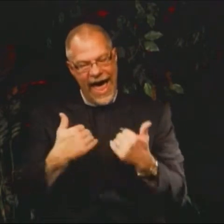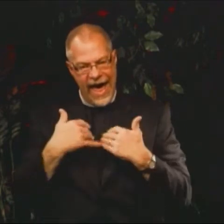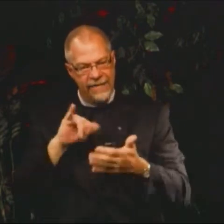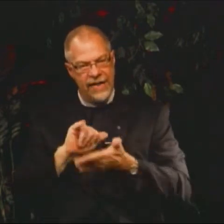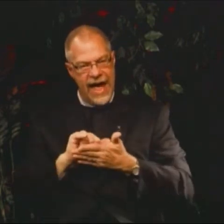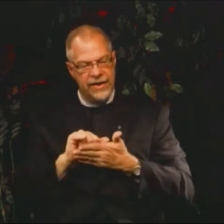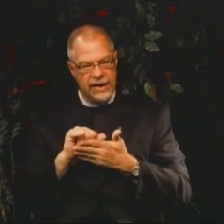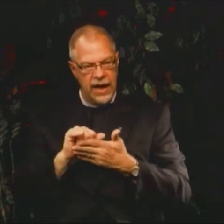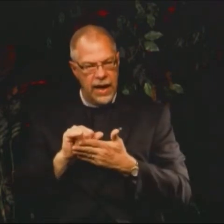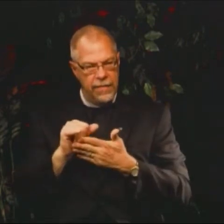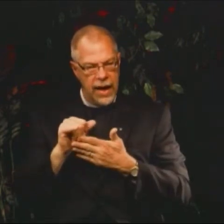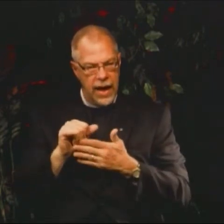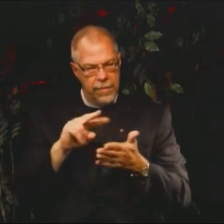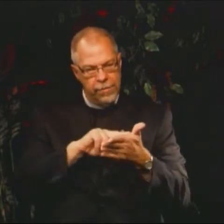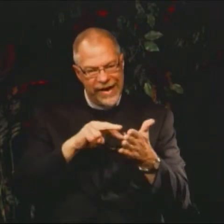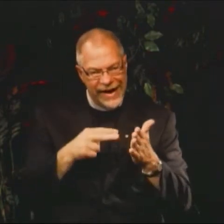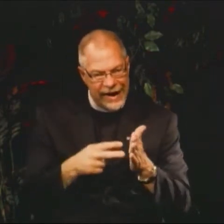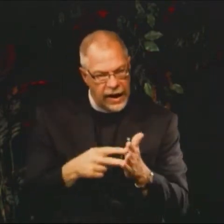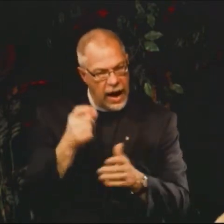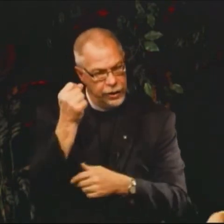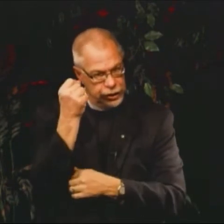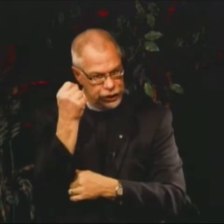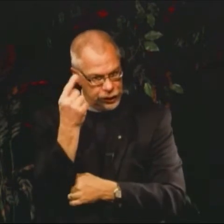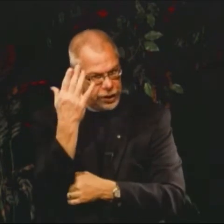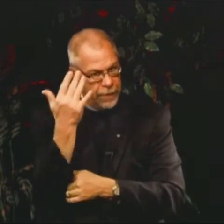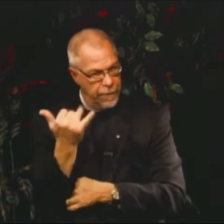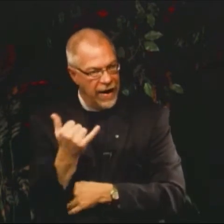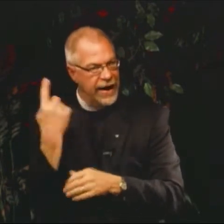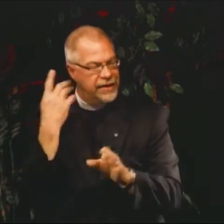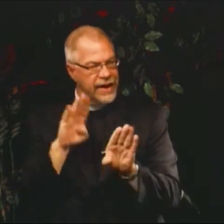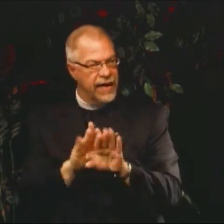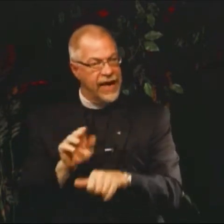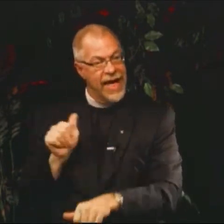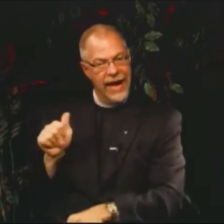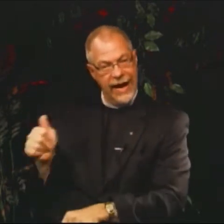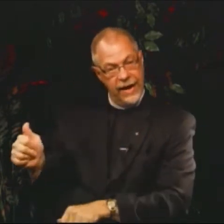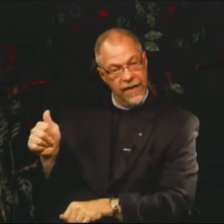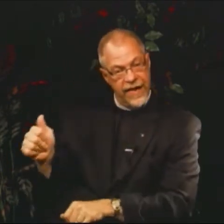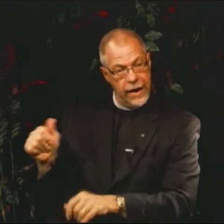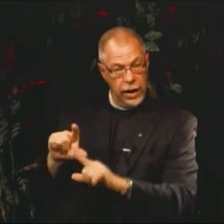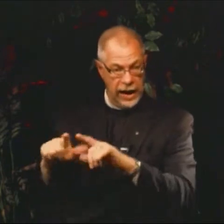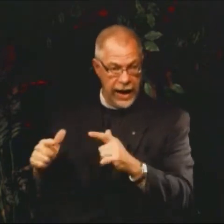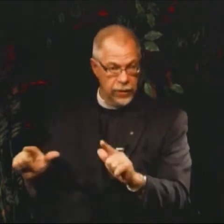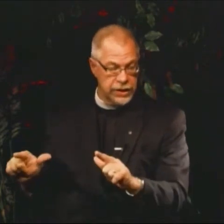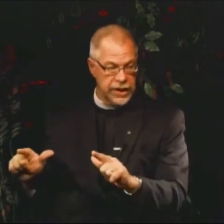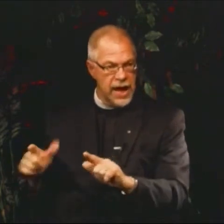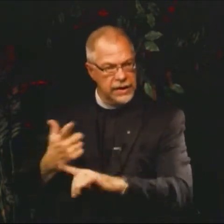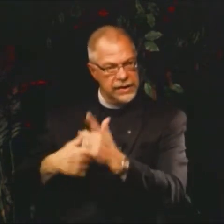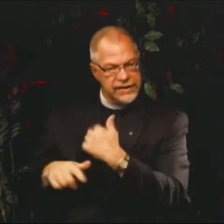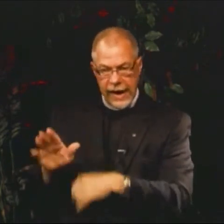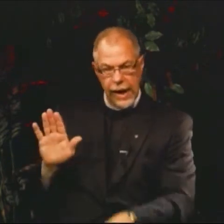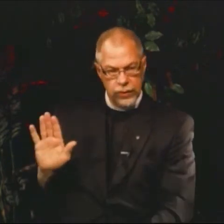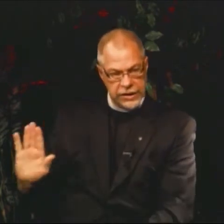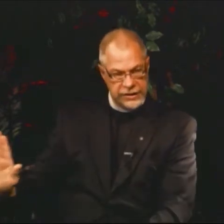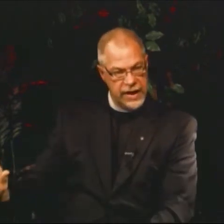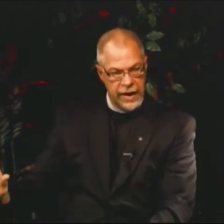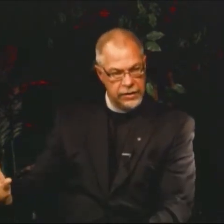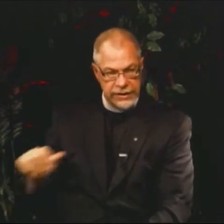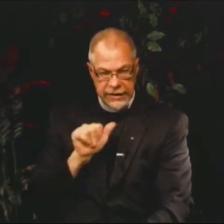have that meaning understood by the deaf in their language. The sign language is theirs. It's